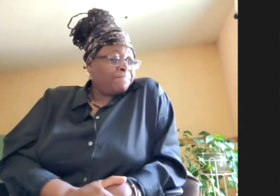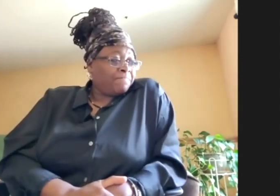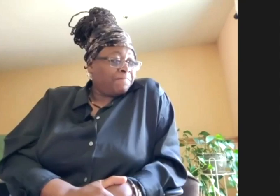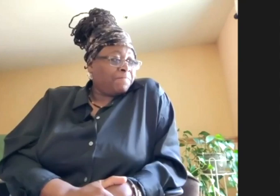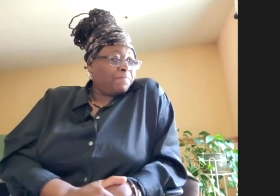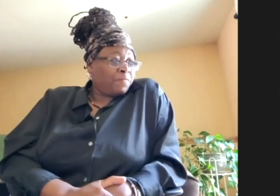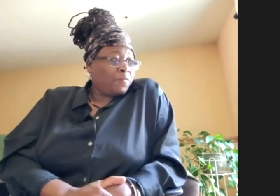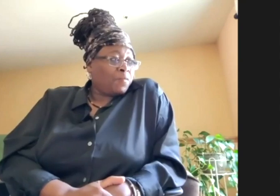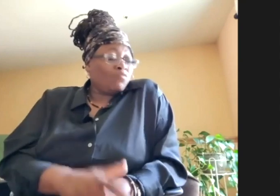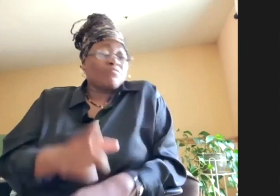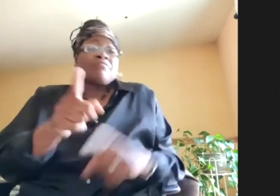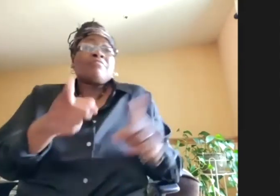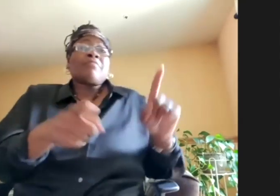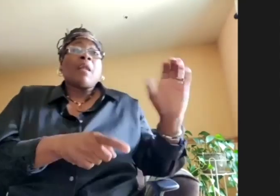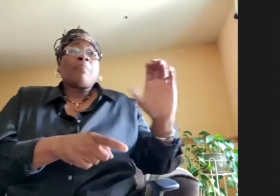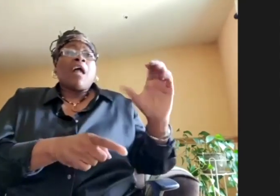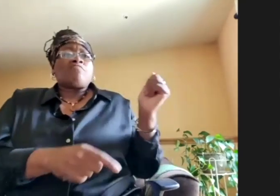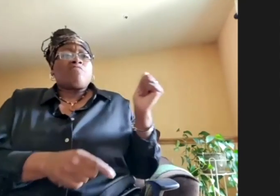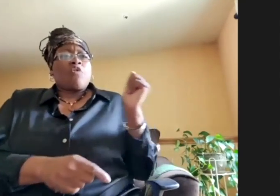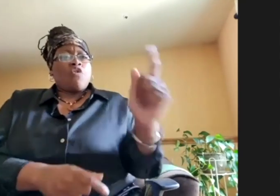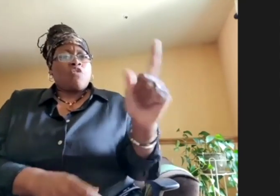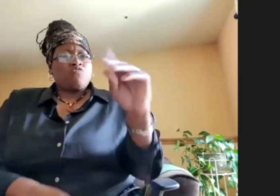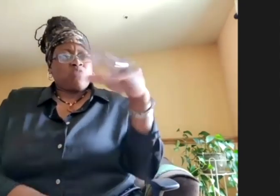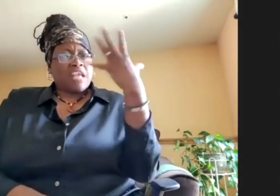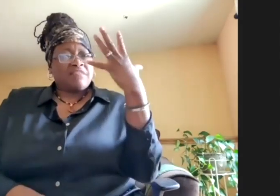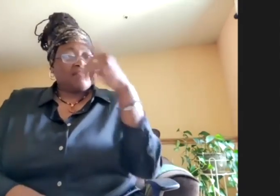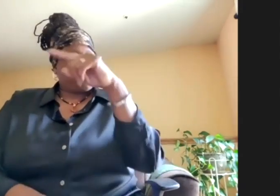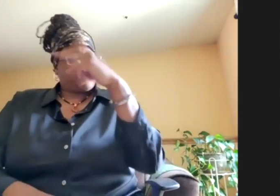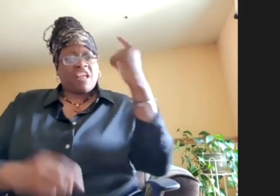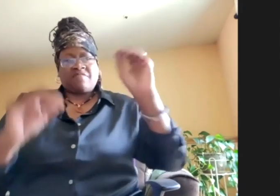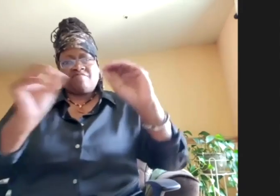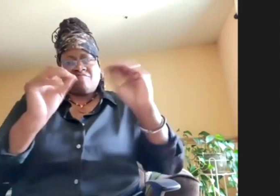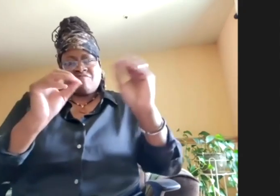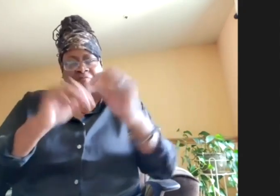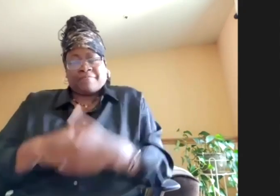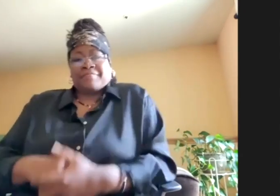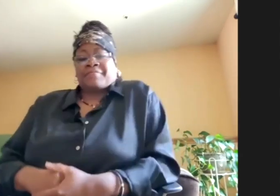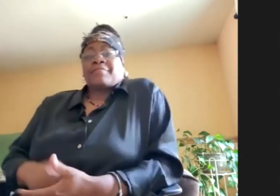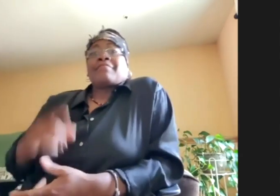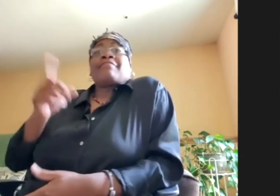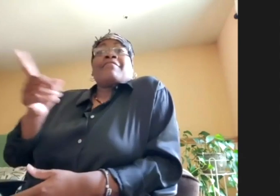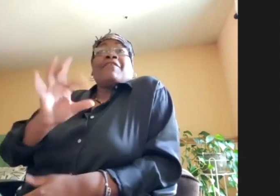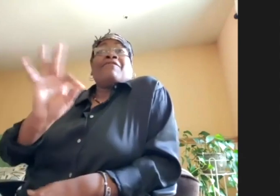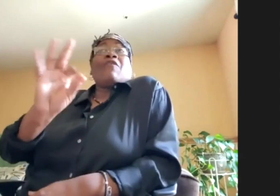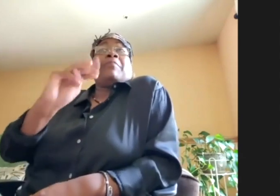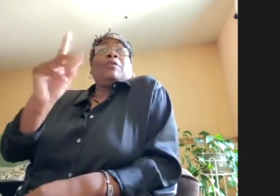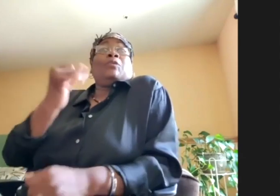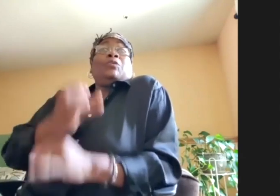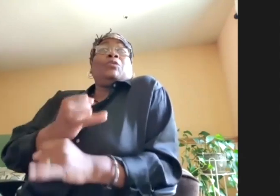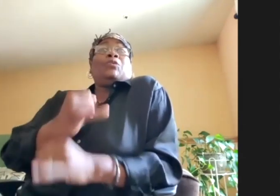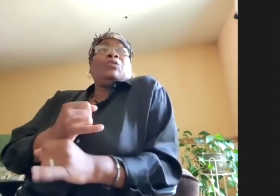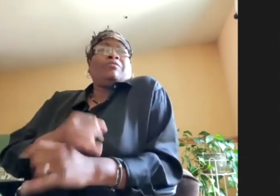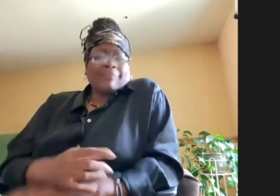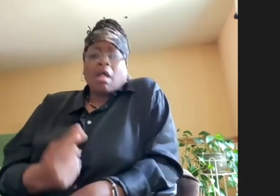the Deaf in Frederick, I would have to say in Columbia, it was primarily a white student body.